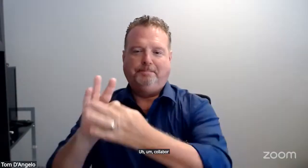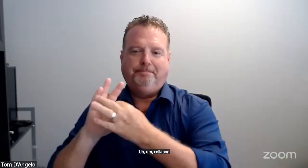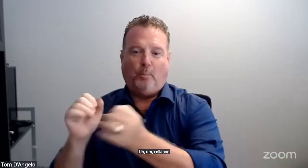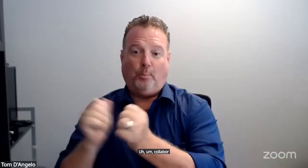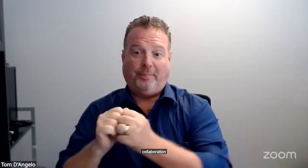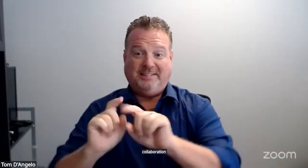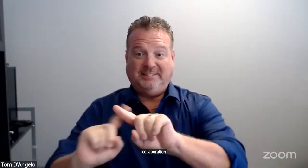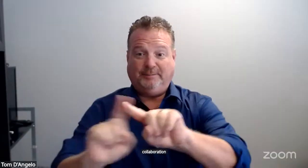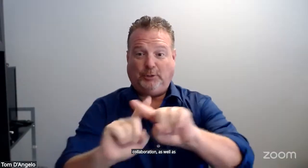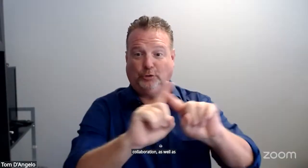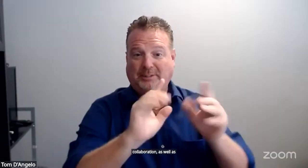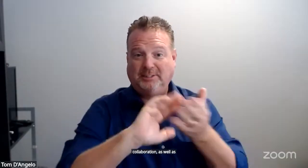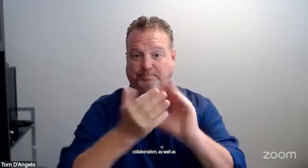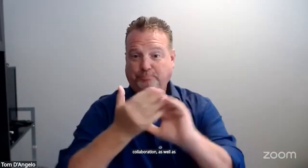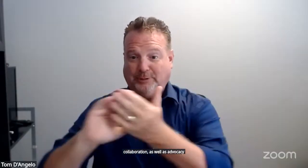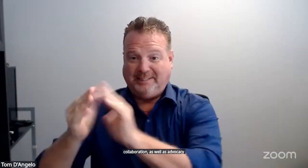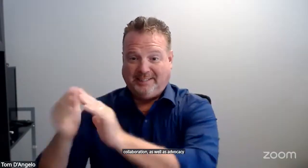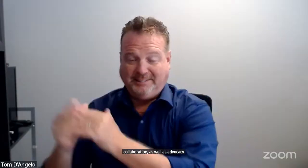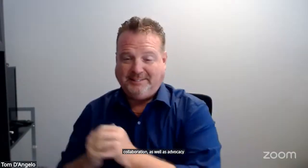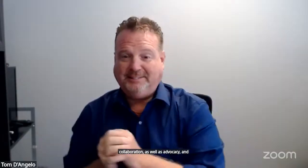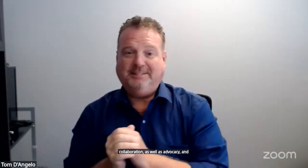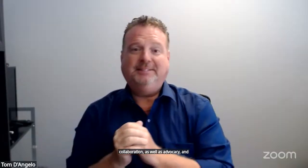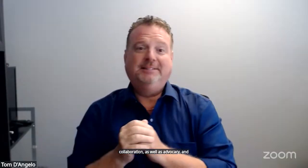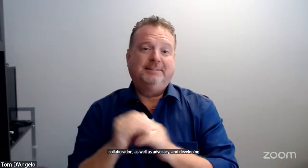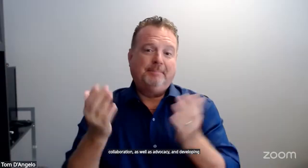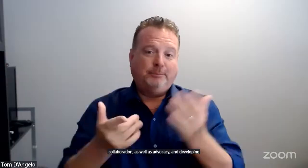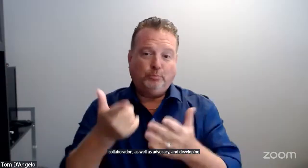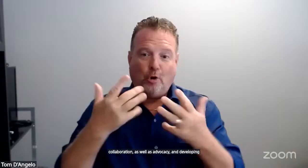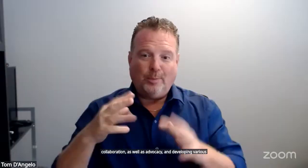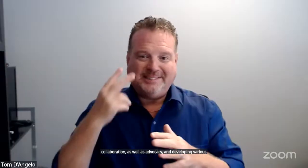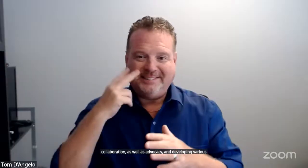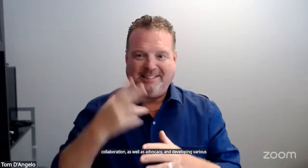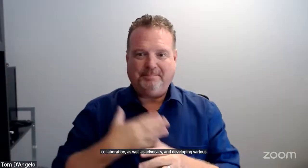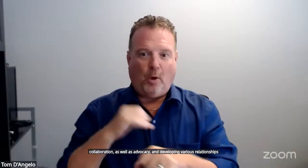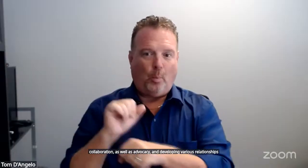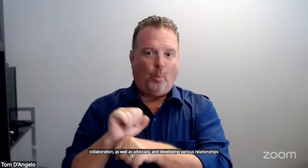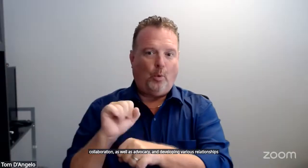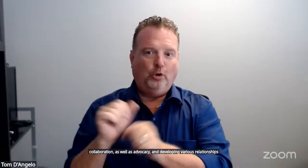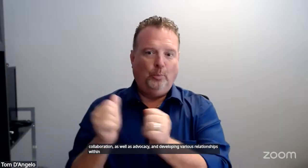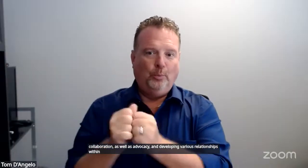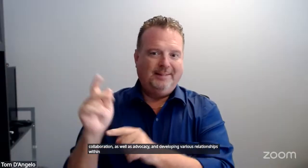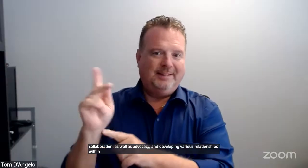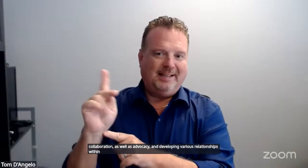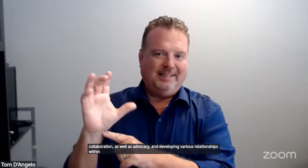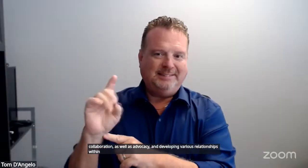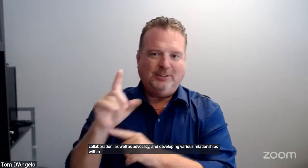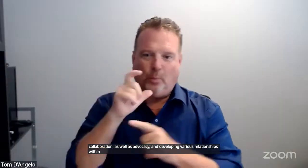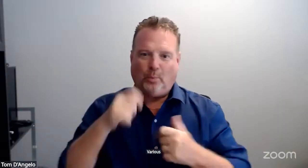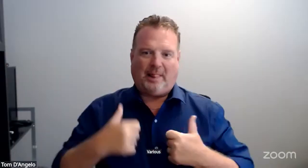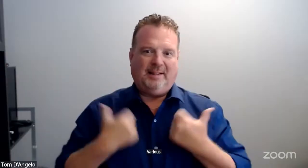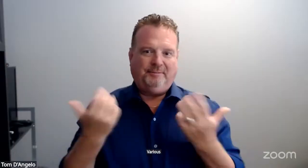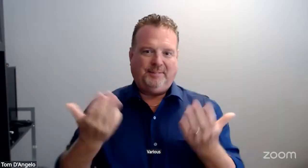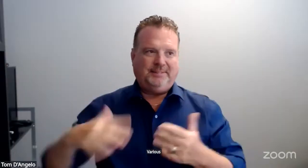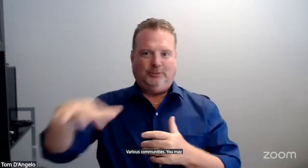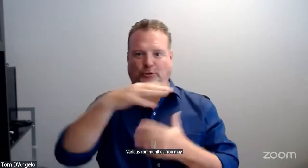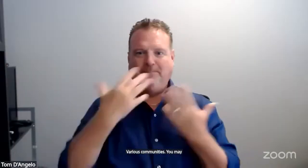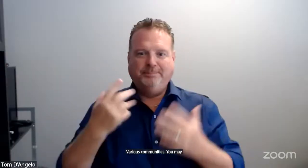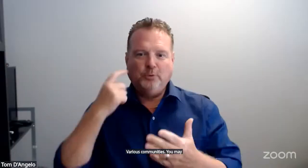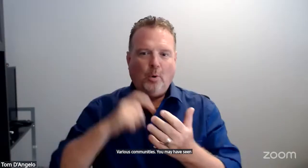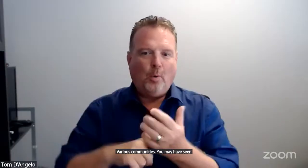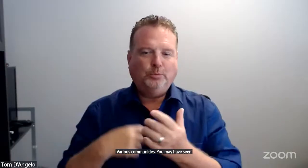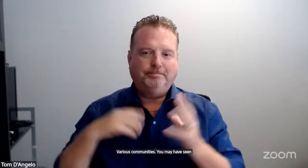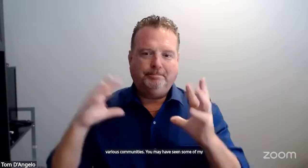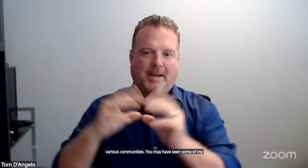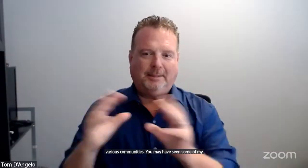collaboration as well as advocacy and developing various relationships within various communities. You may have seen some of